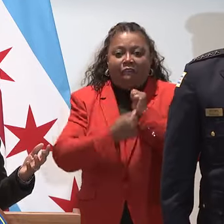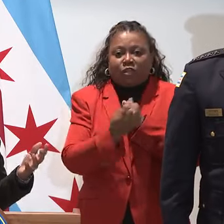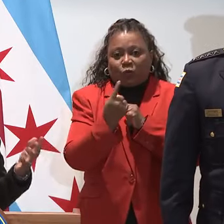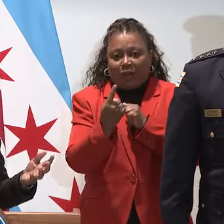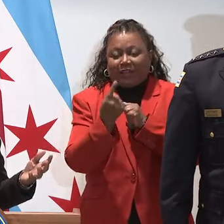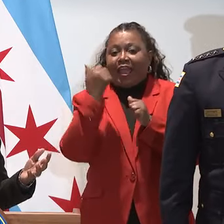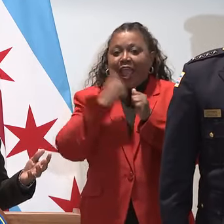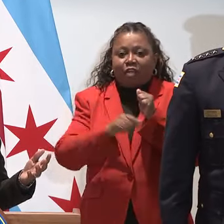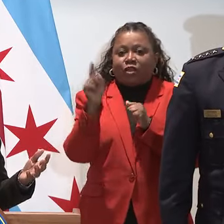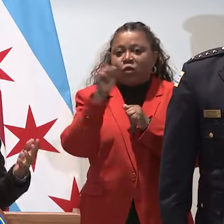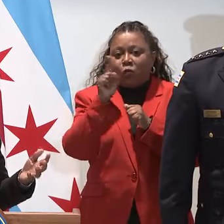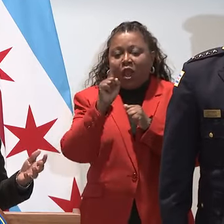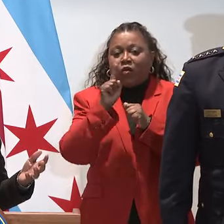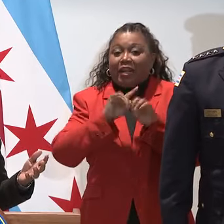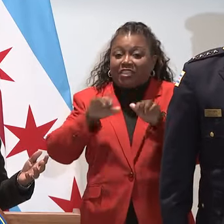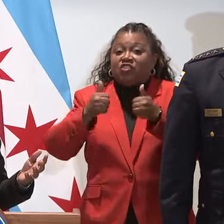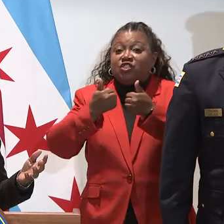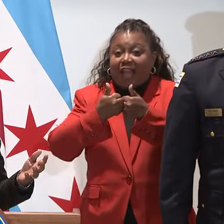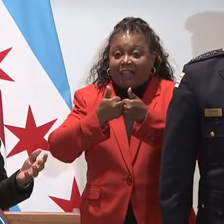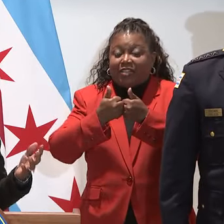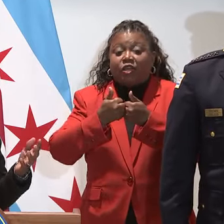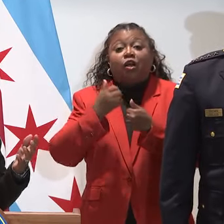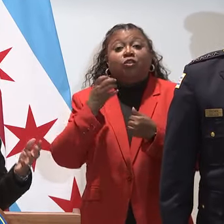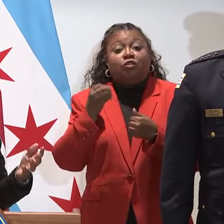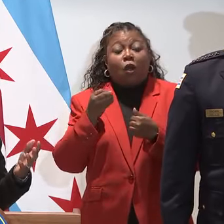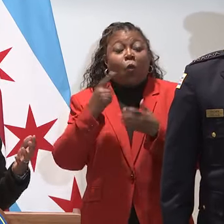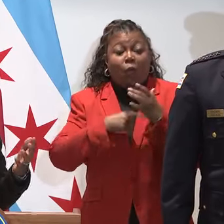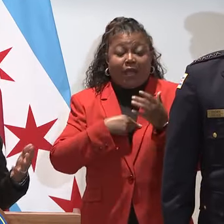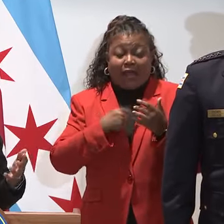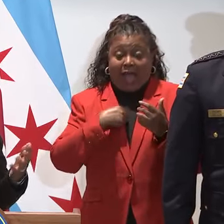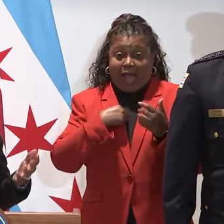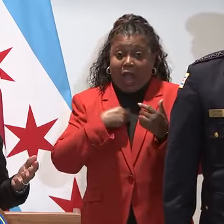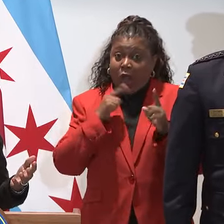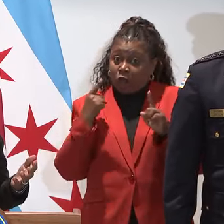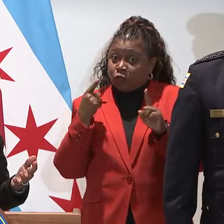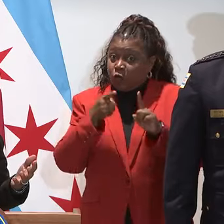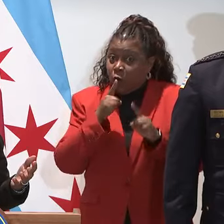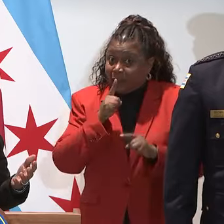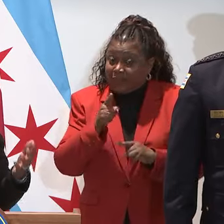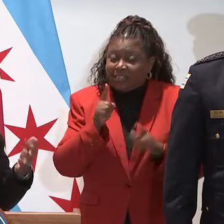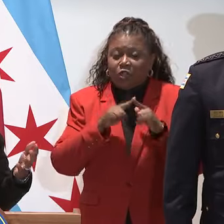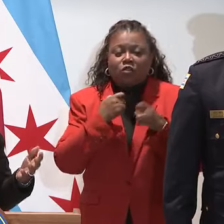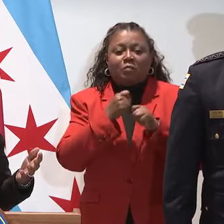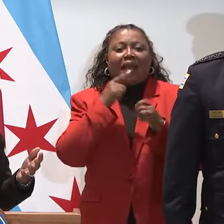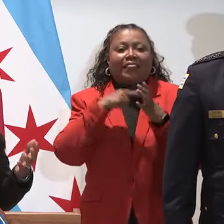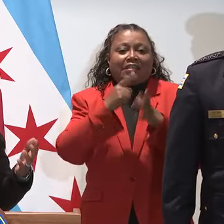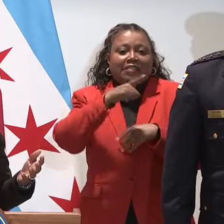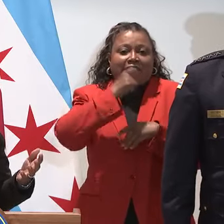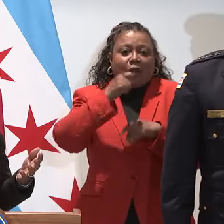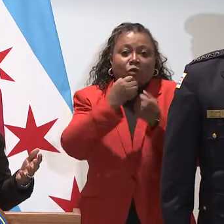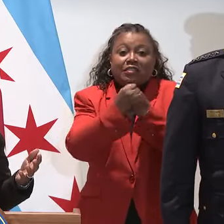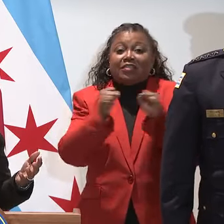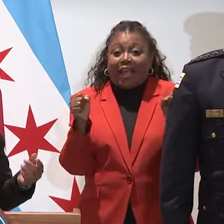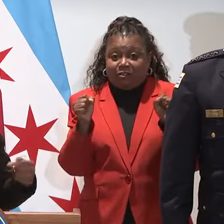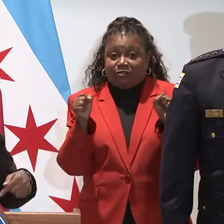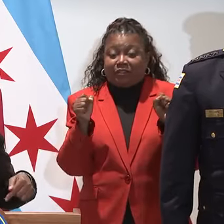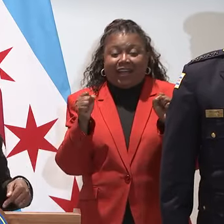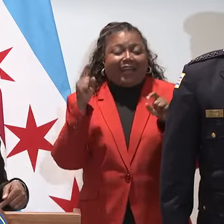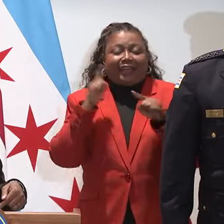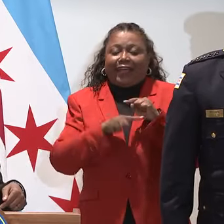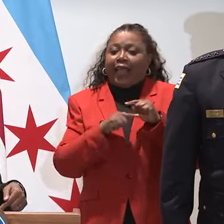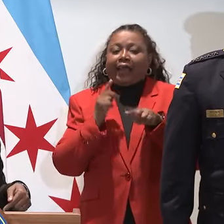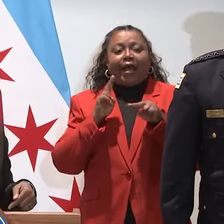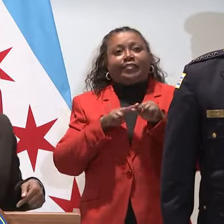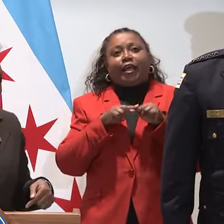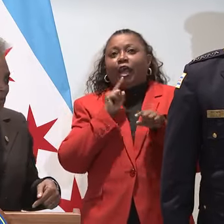Everyone, everywhere is challenged. So what our goal is to make this summer safe. Can I